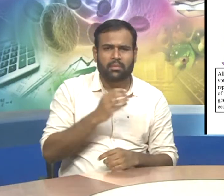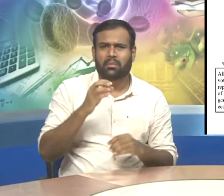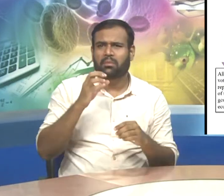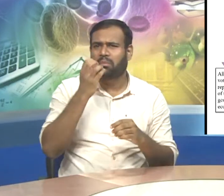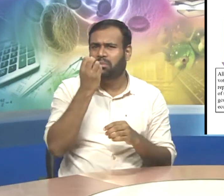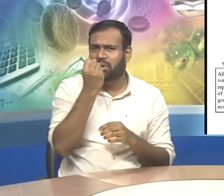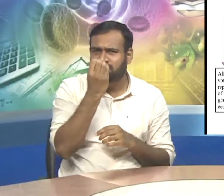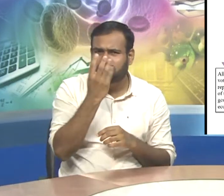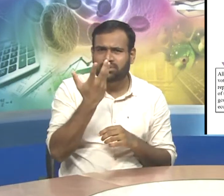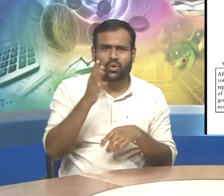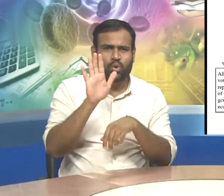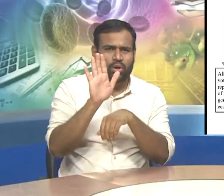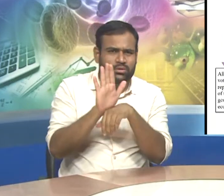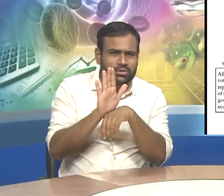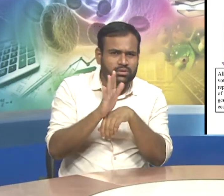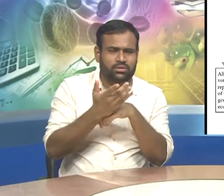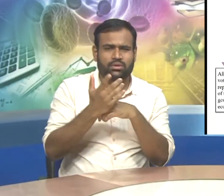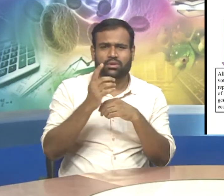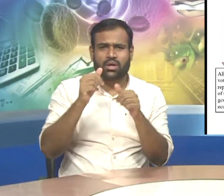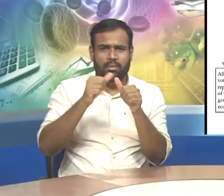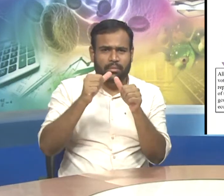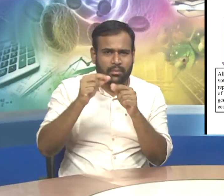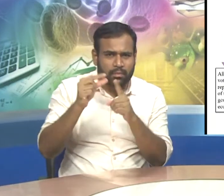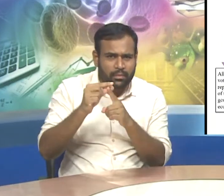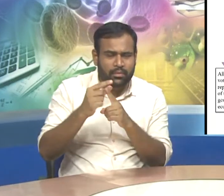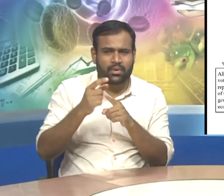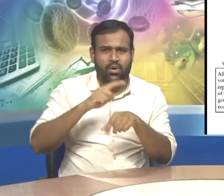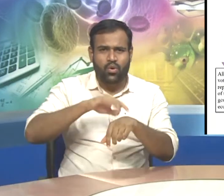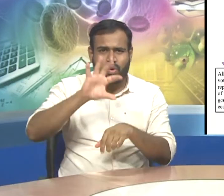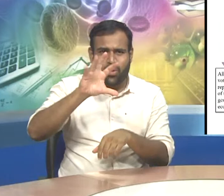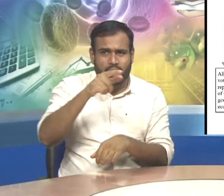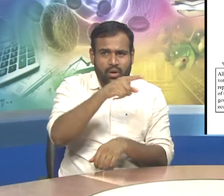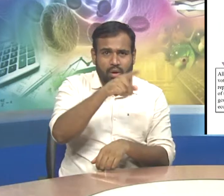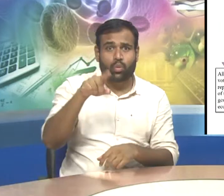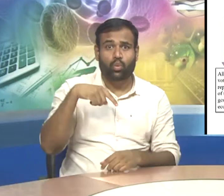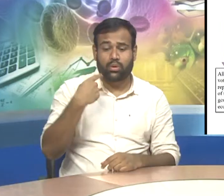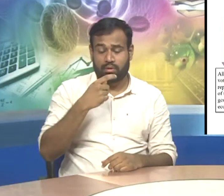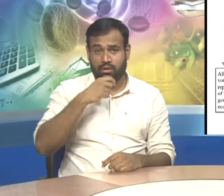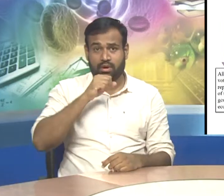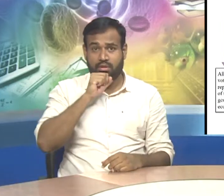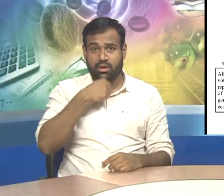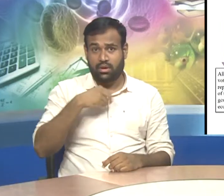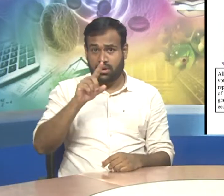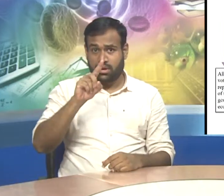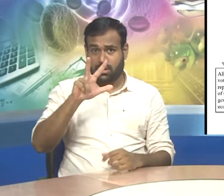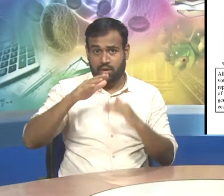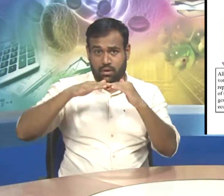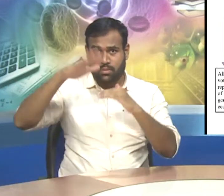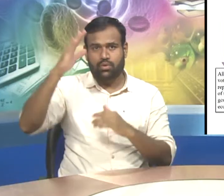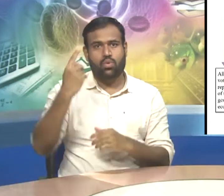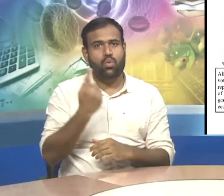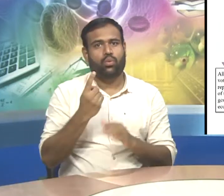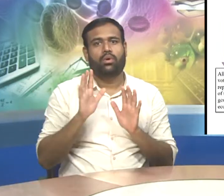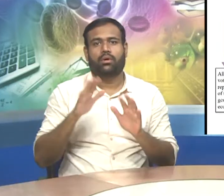18 plus, they can vote to elect their representatives irrespective of their